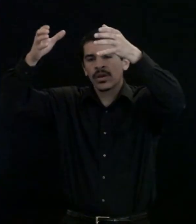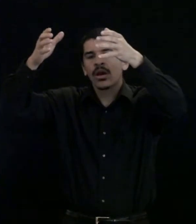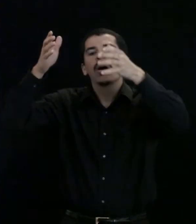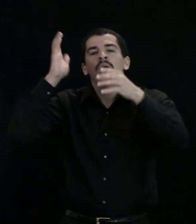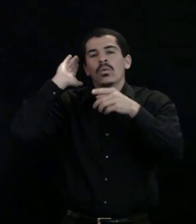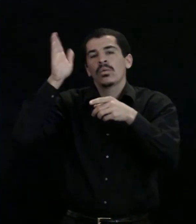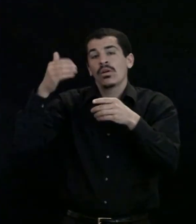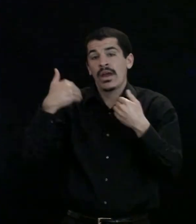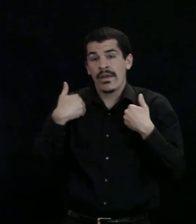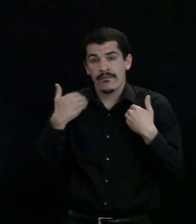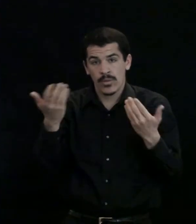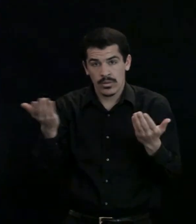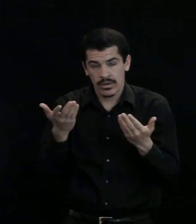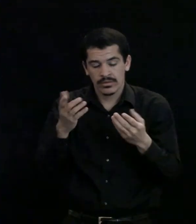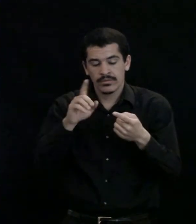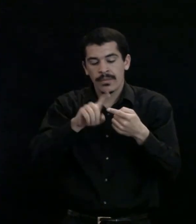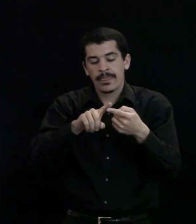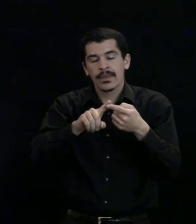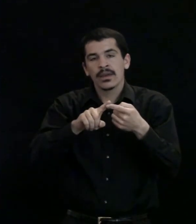computer room,